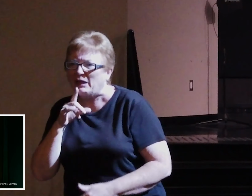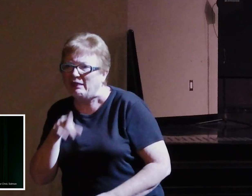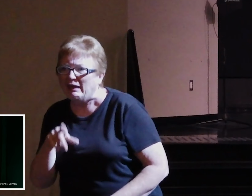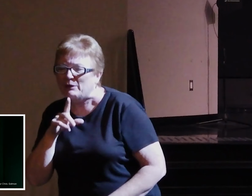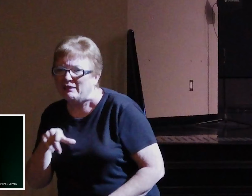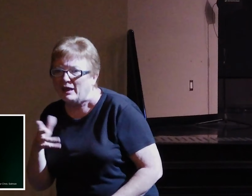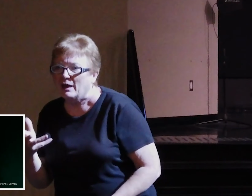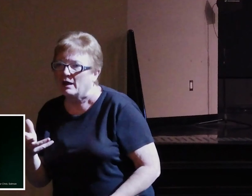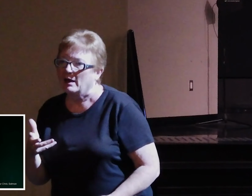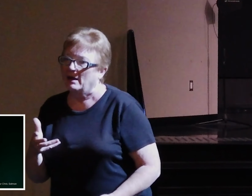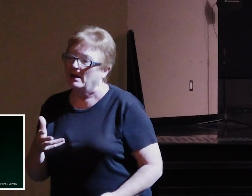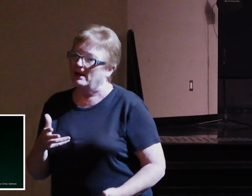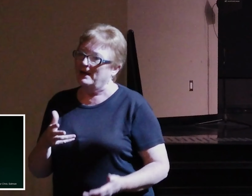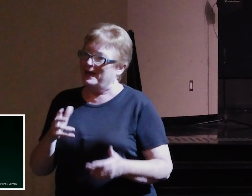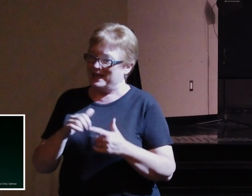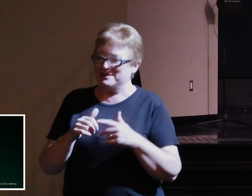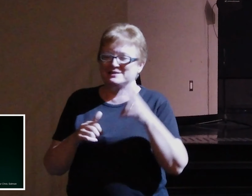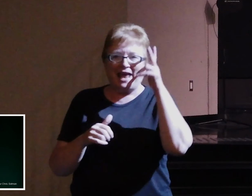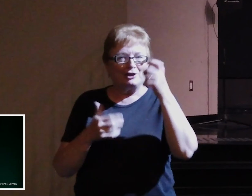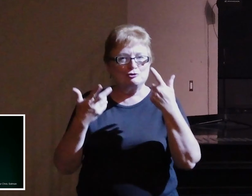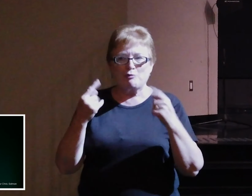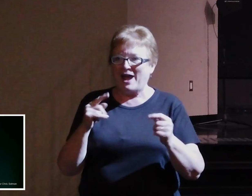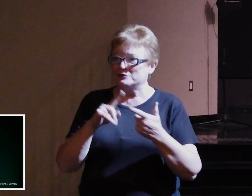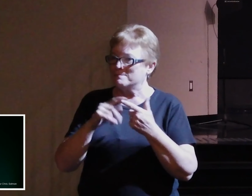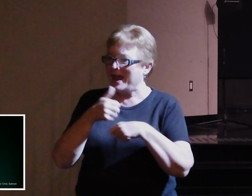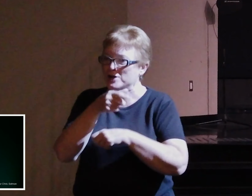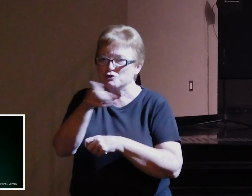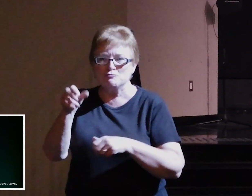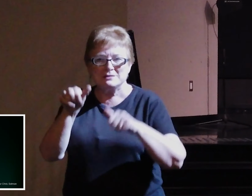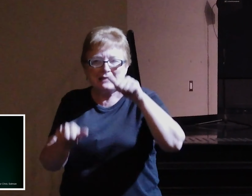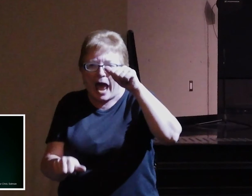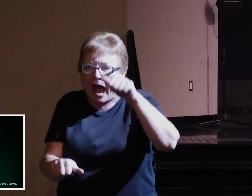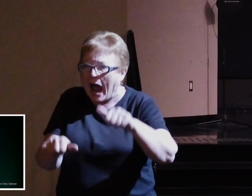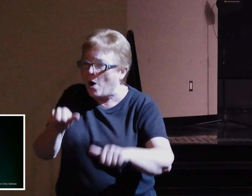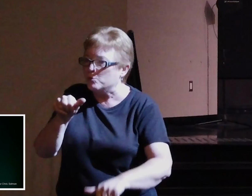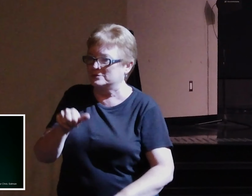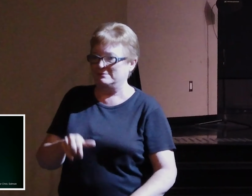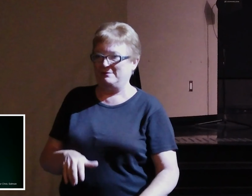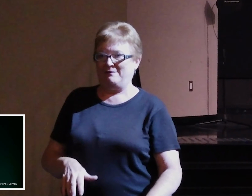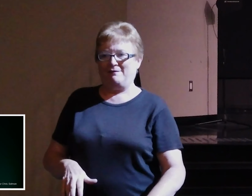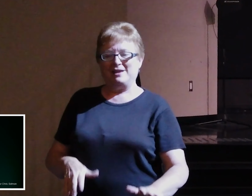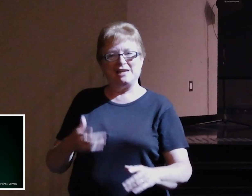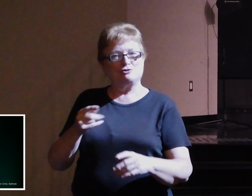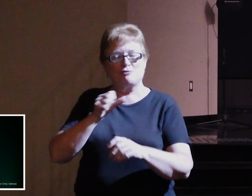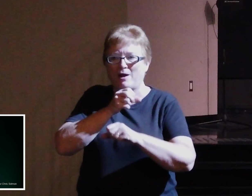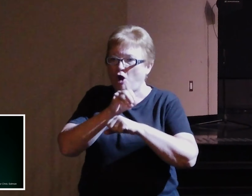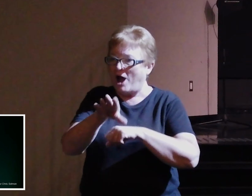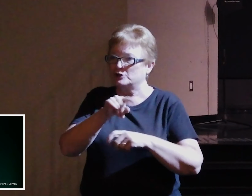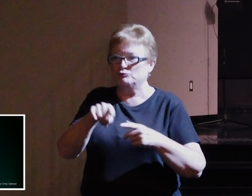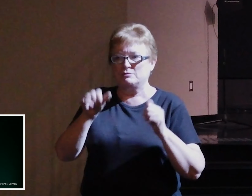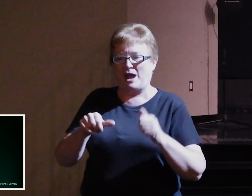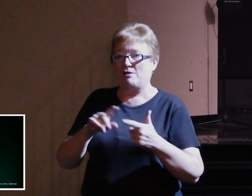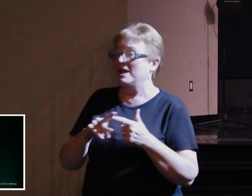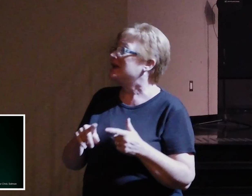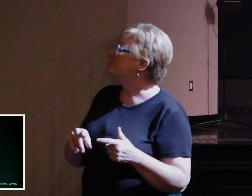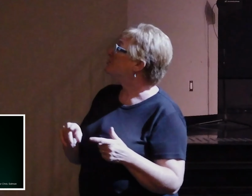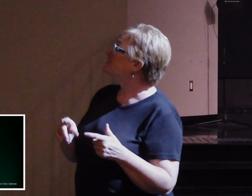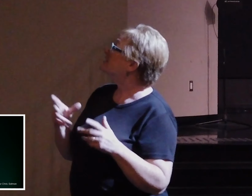make you doubt because there is absolutely nothing more that God could do or needs to do